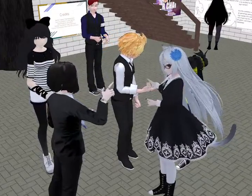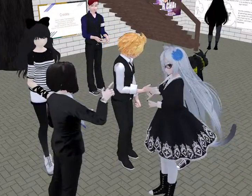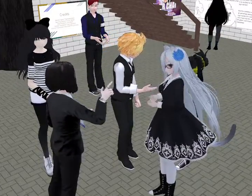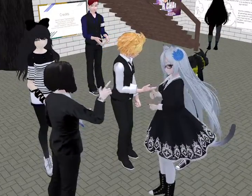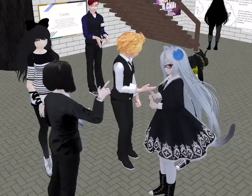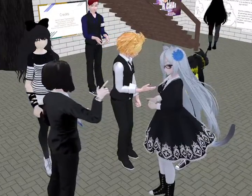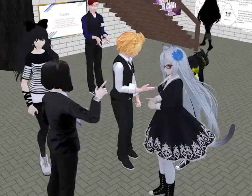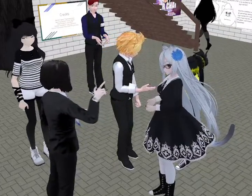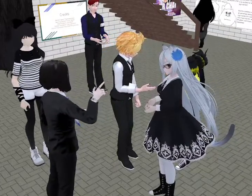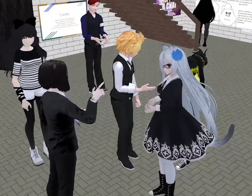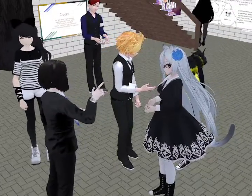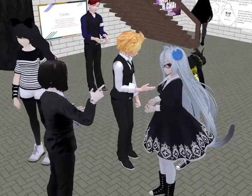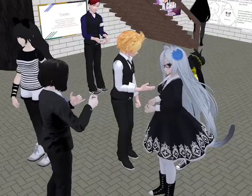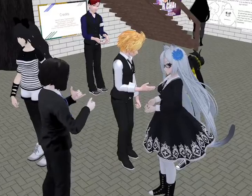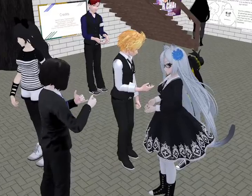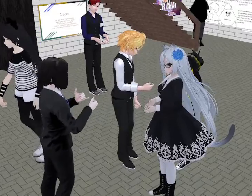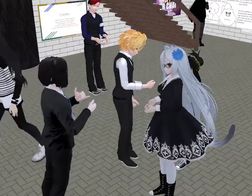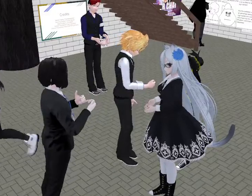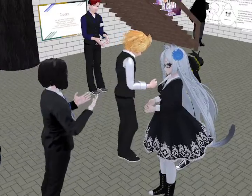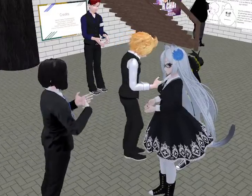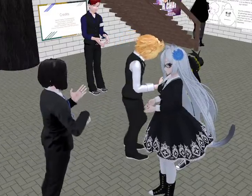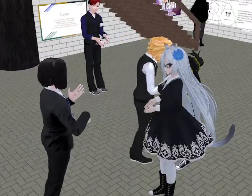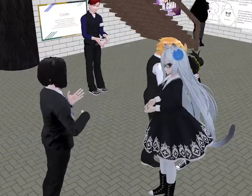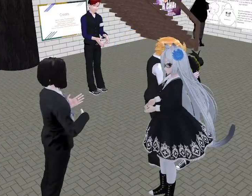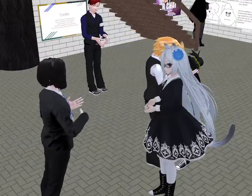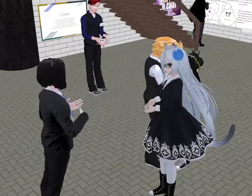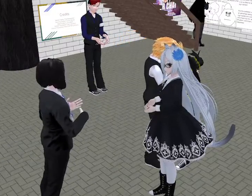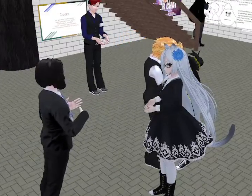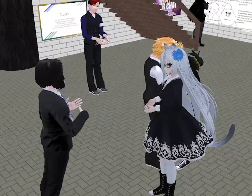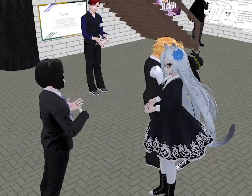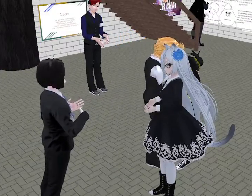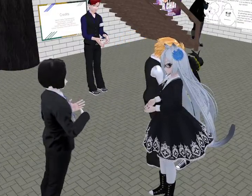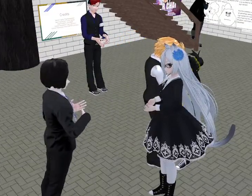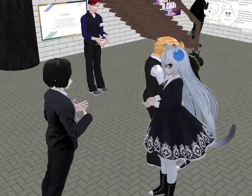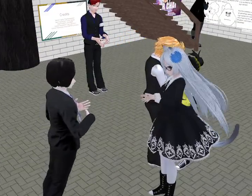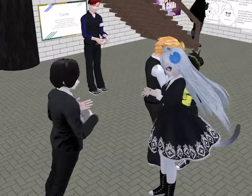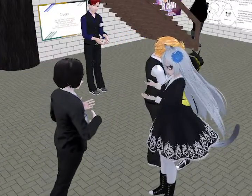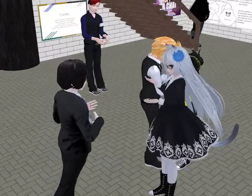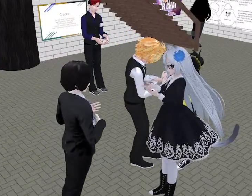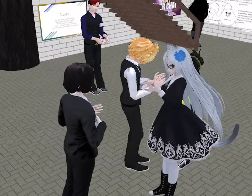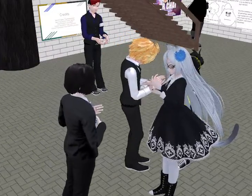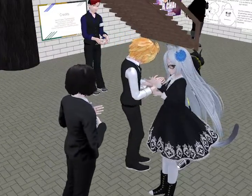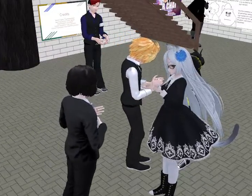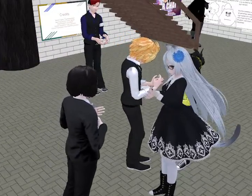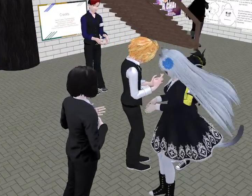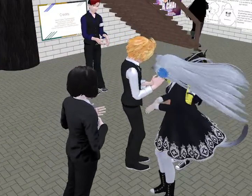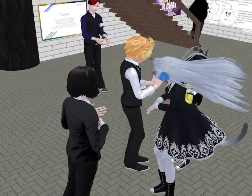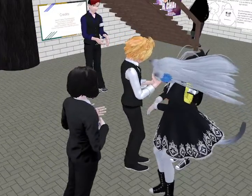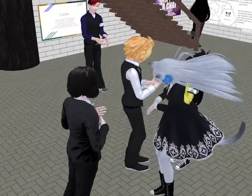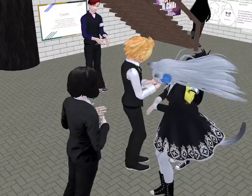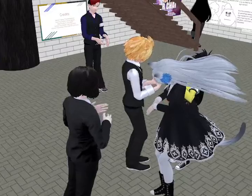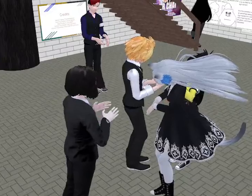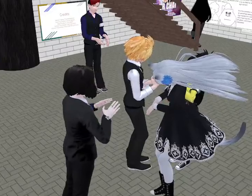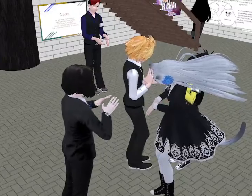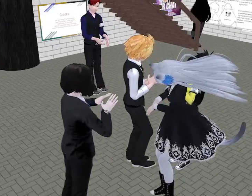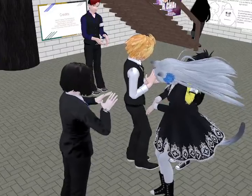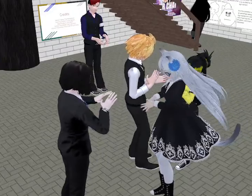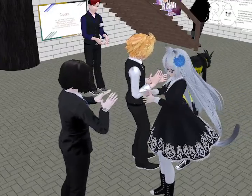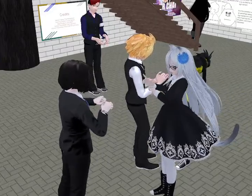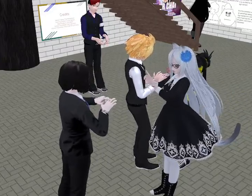and like just online links and stuff. And these are kind of like, these right here are mainly like dictionaries